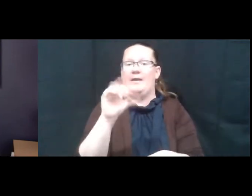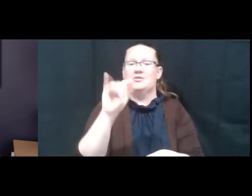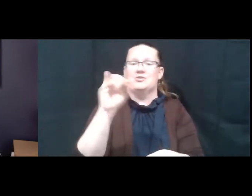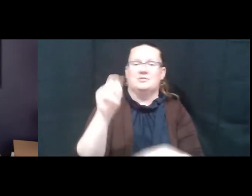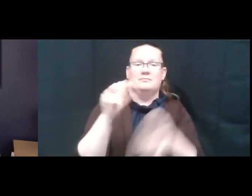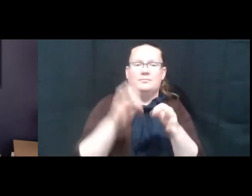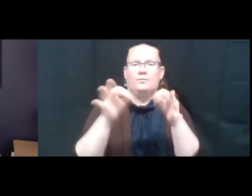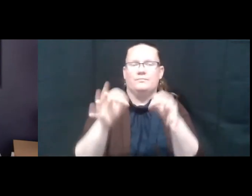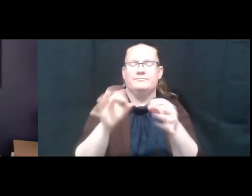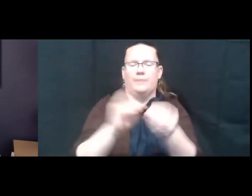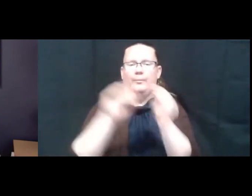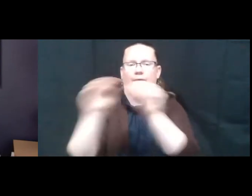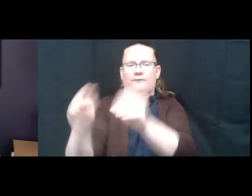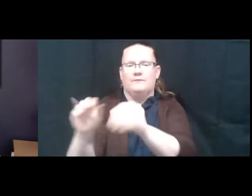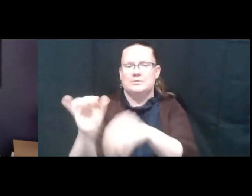in